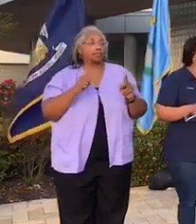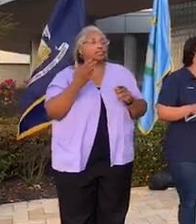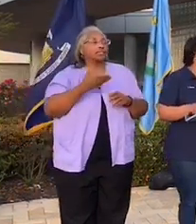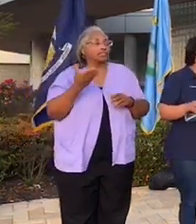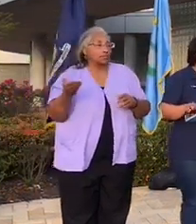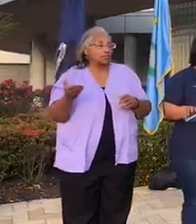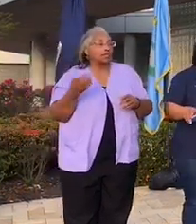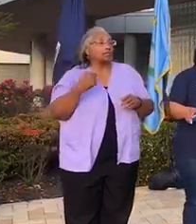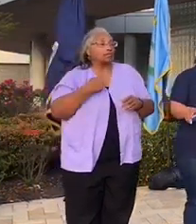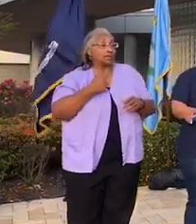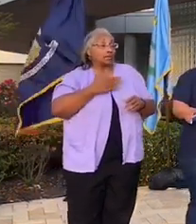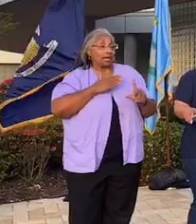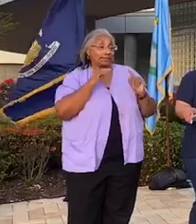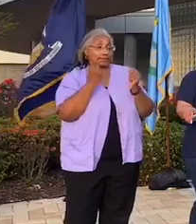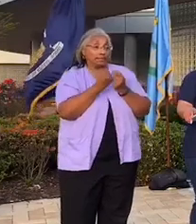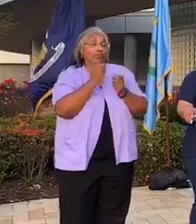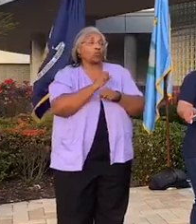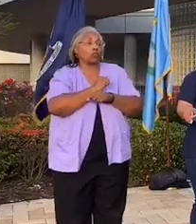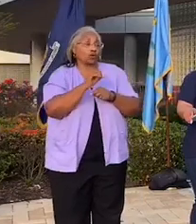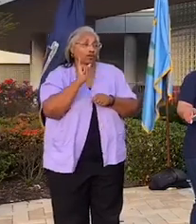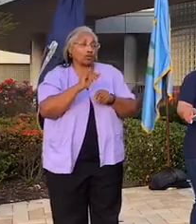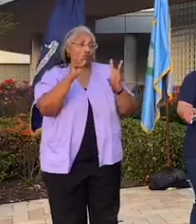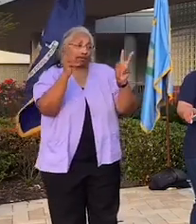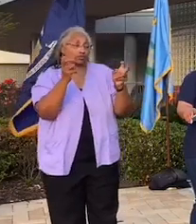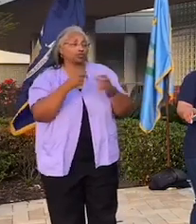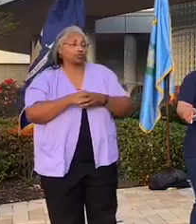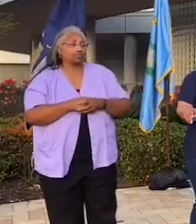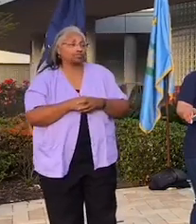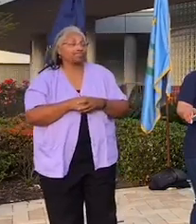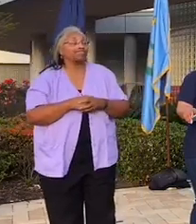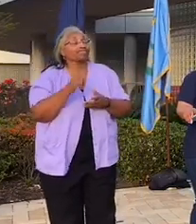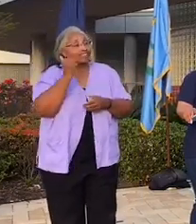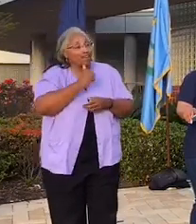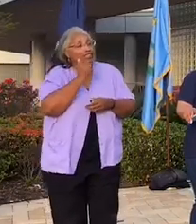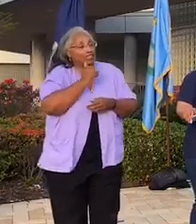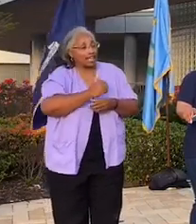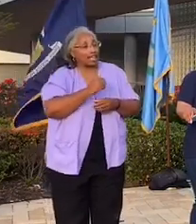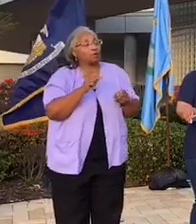team have been working on just daily,